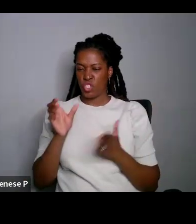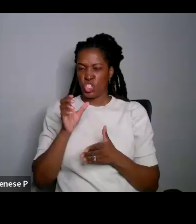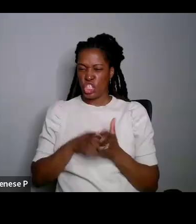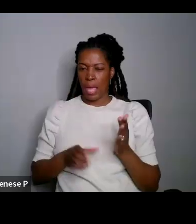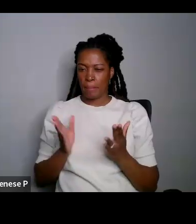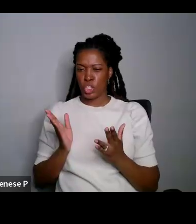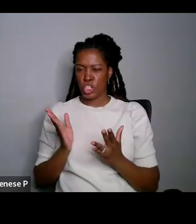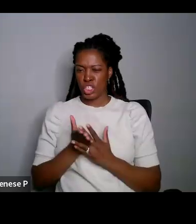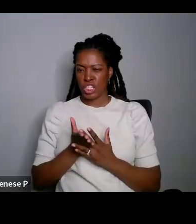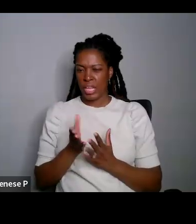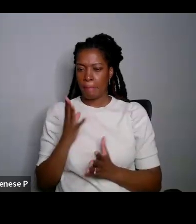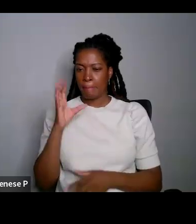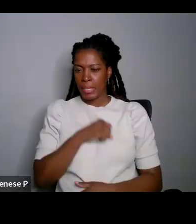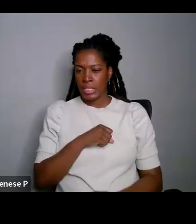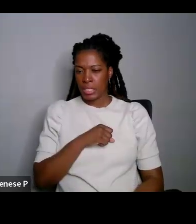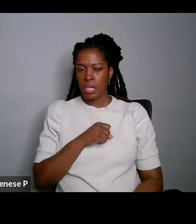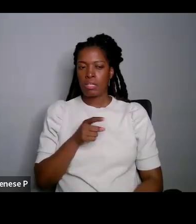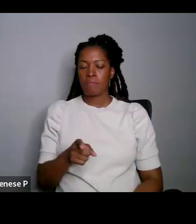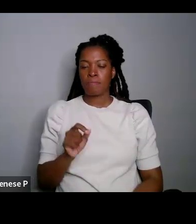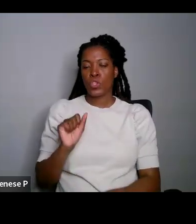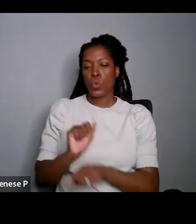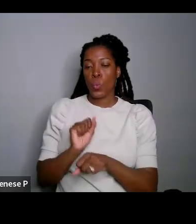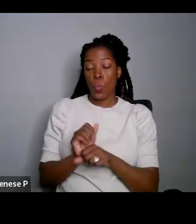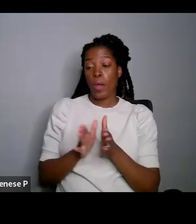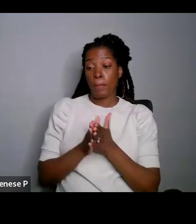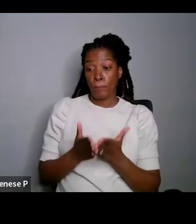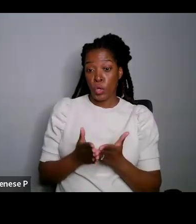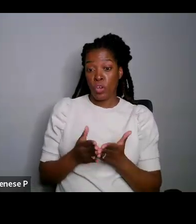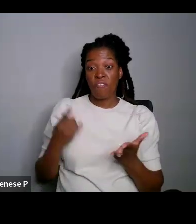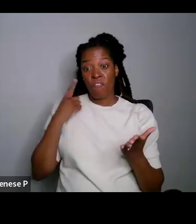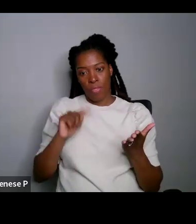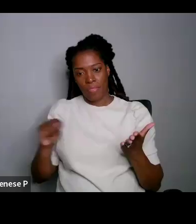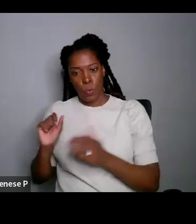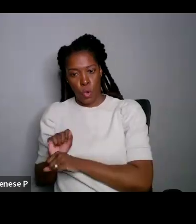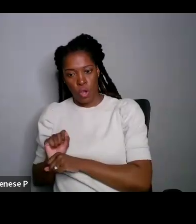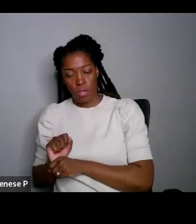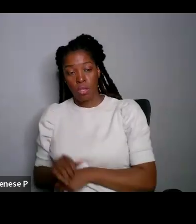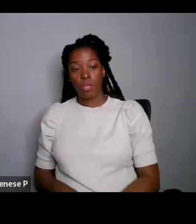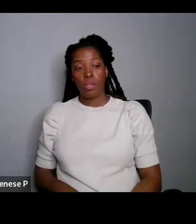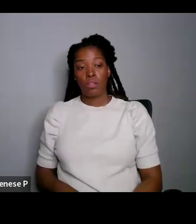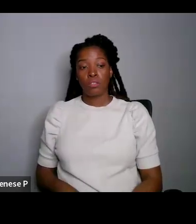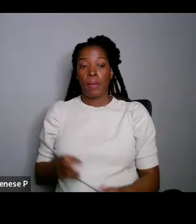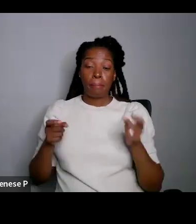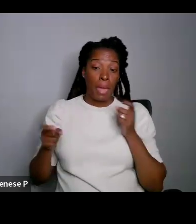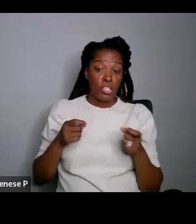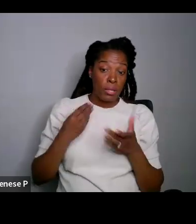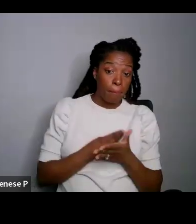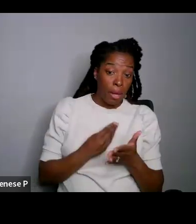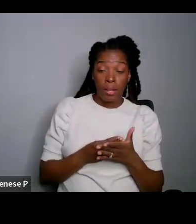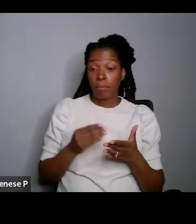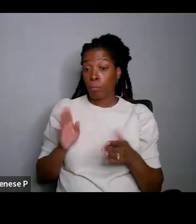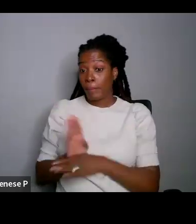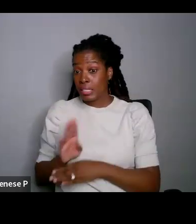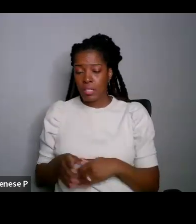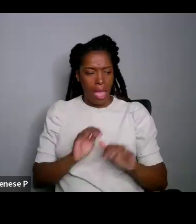Work. And so the work of managing money in business is how do we find the money? How do we make the money? And what do we do